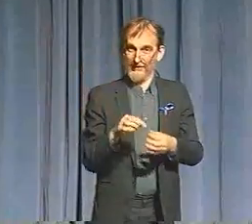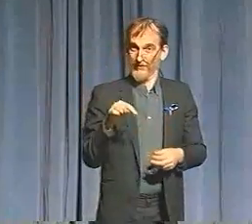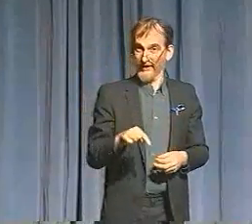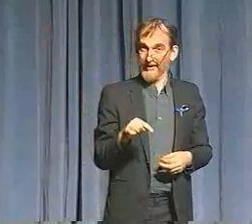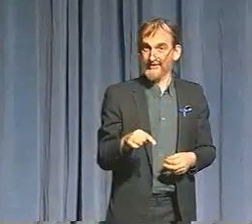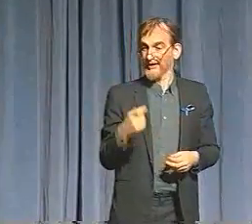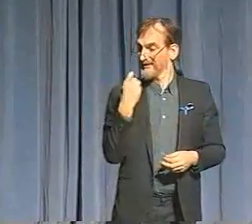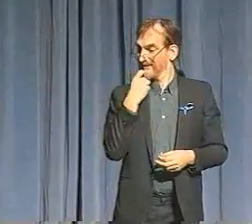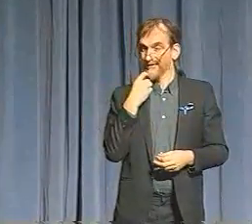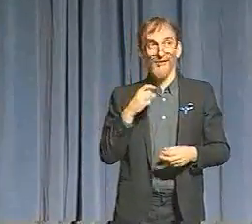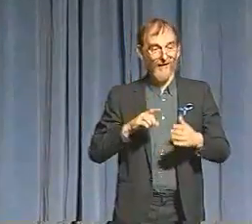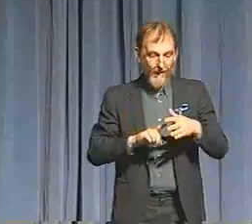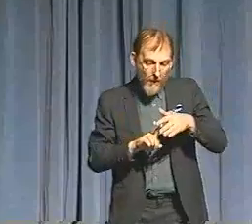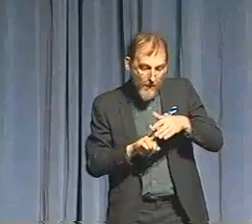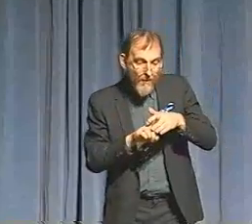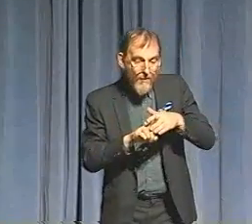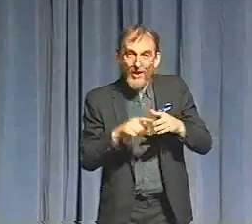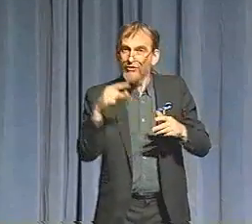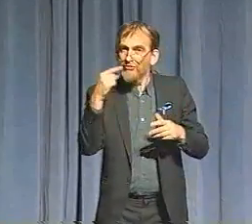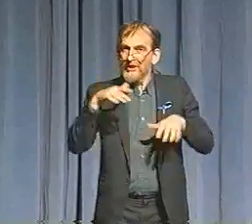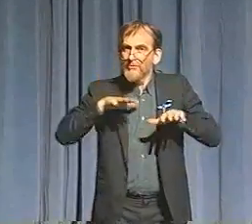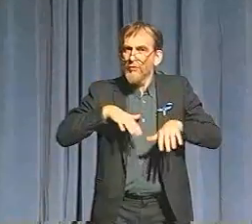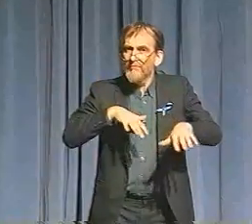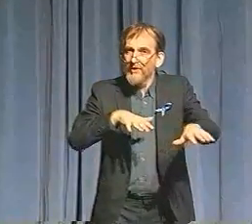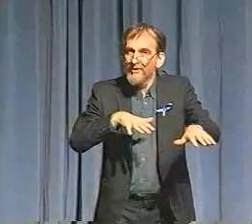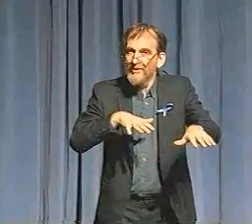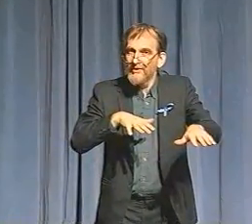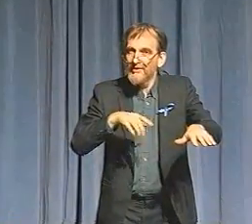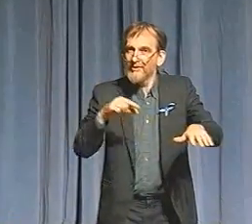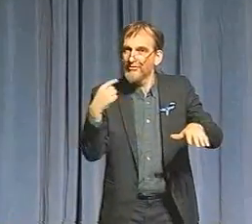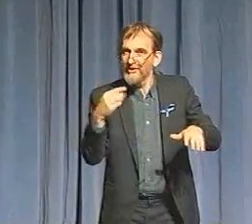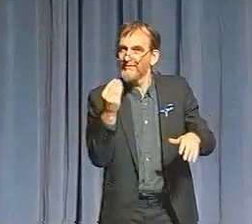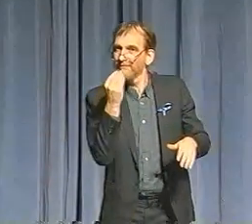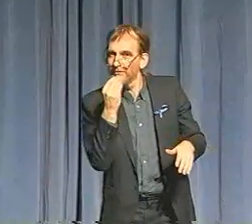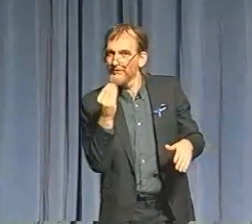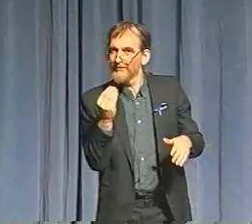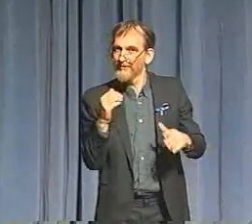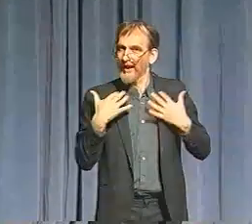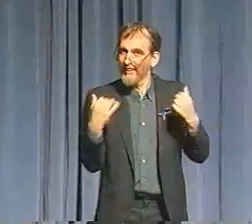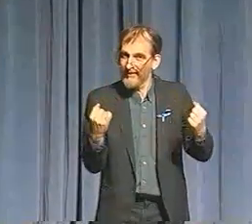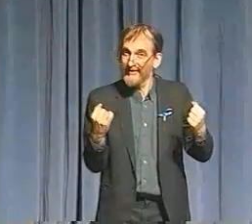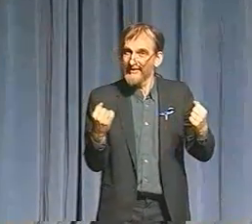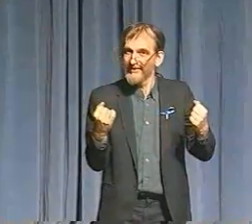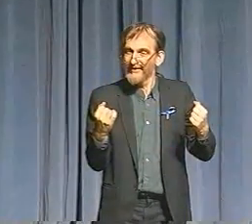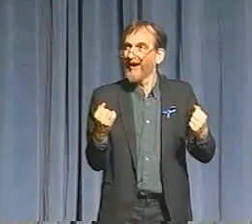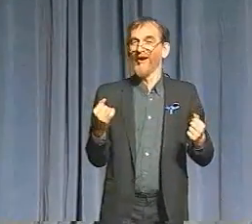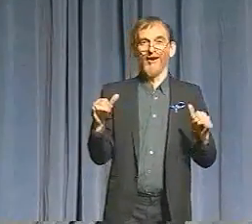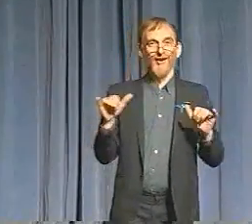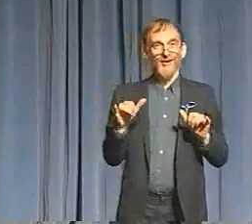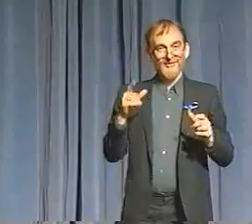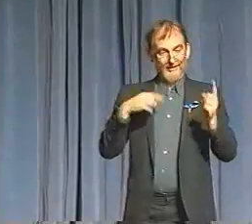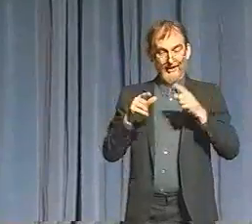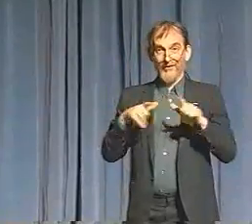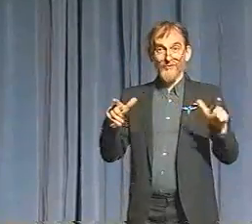people of nature. And we need to develop a movement